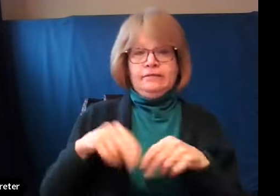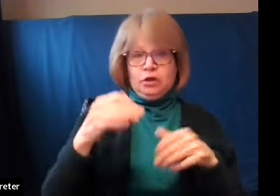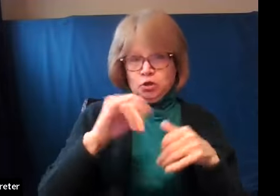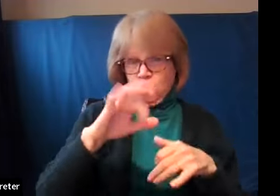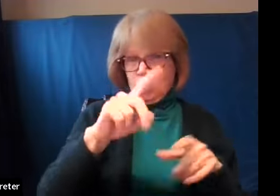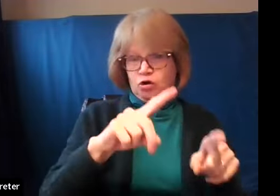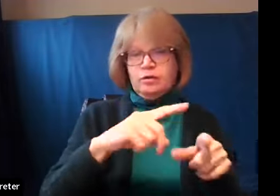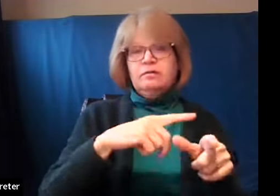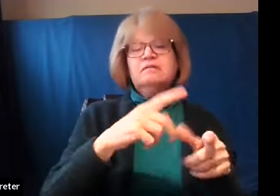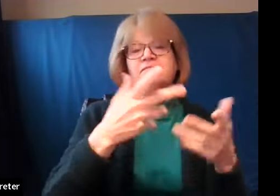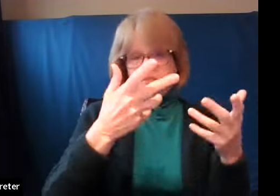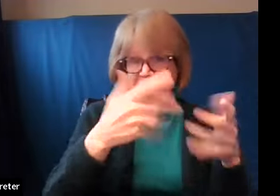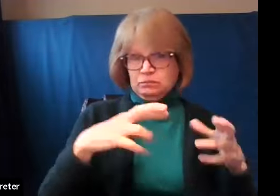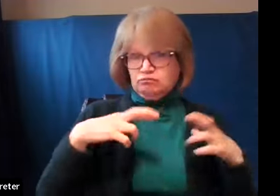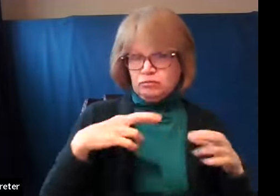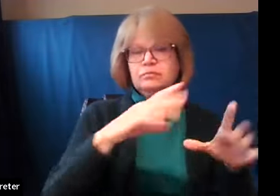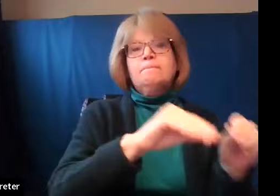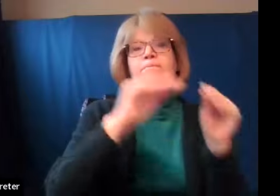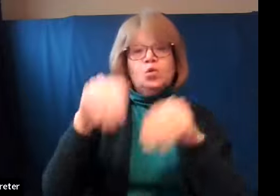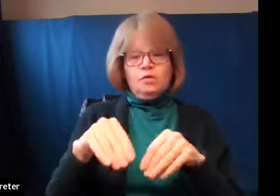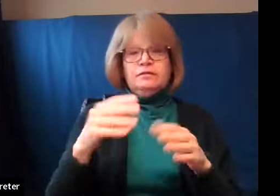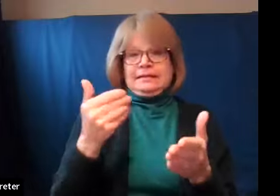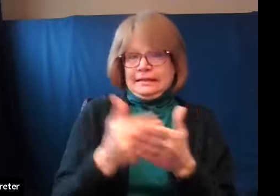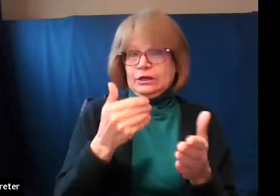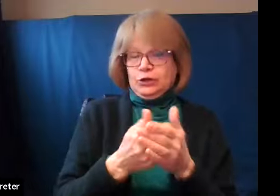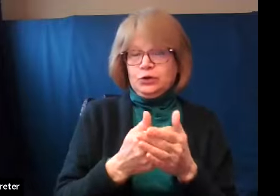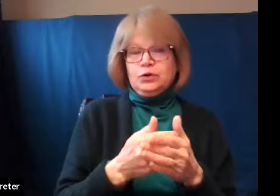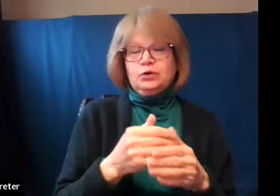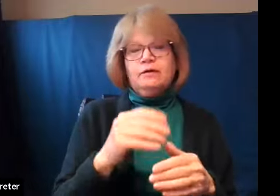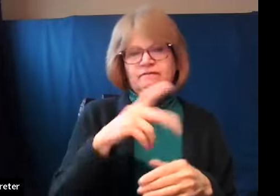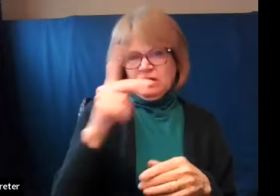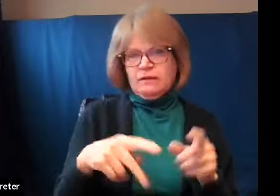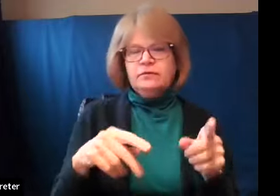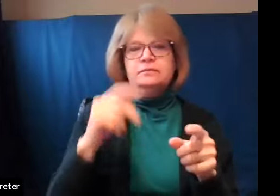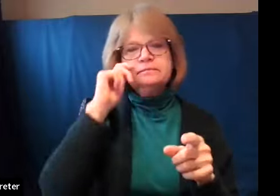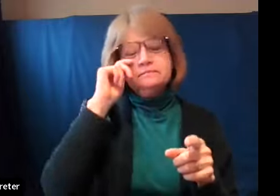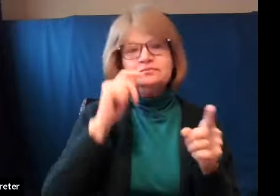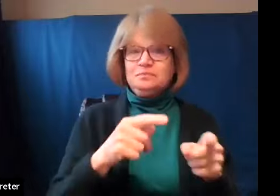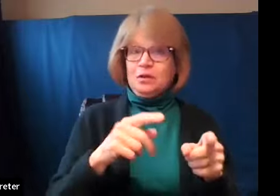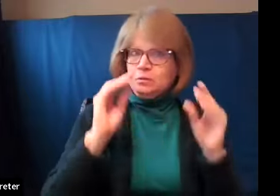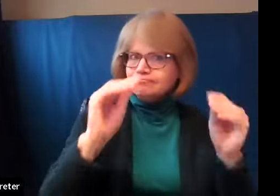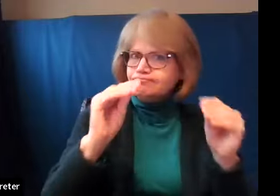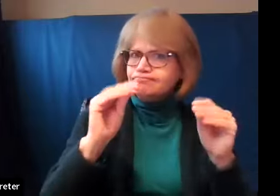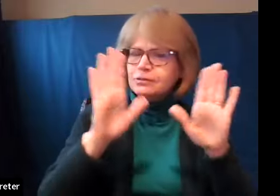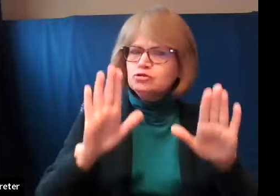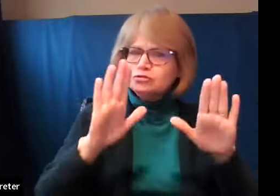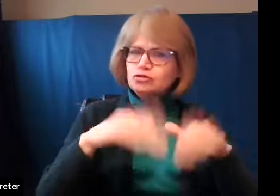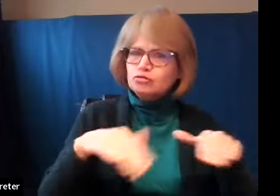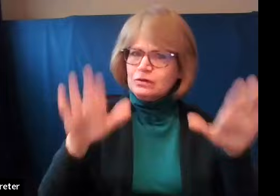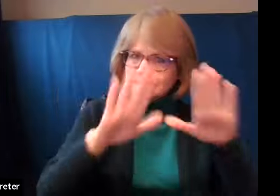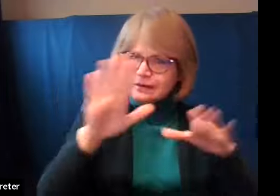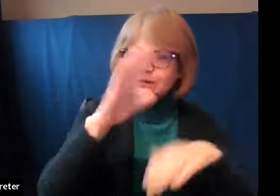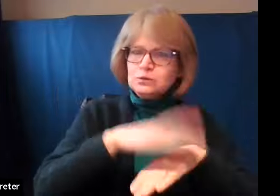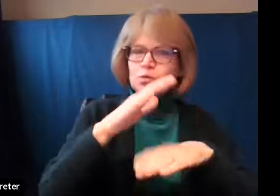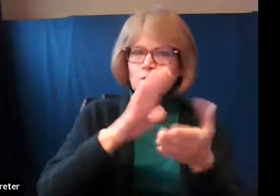to the suburbs west of the city. Irma was also a venerable children's Sunday school teacher and lifelong